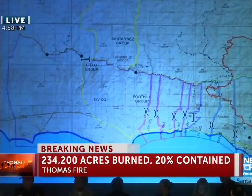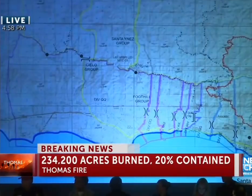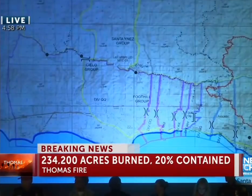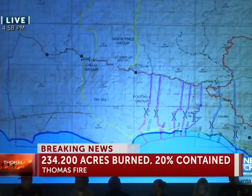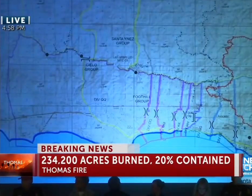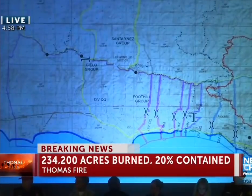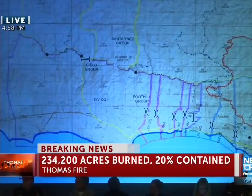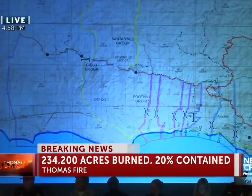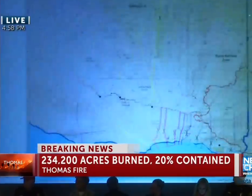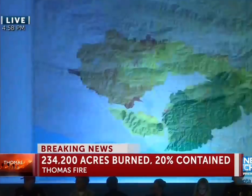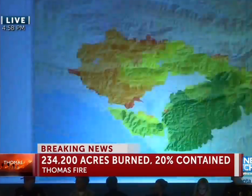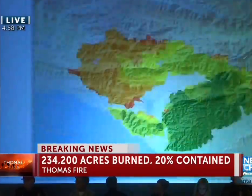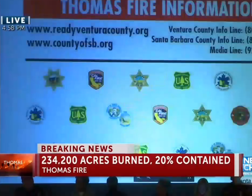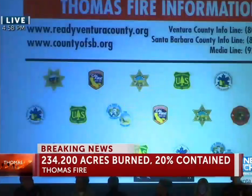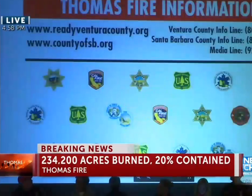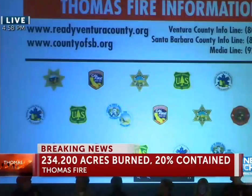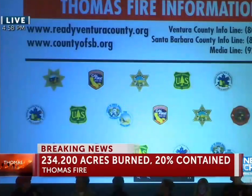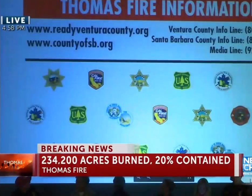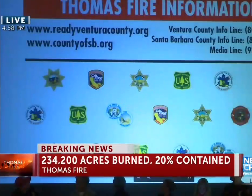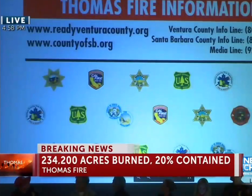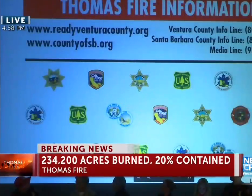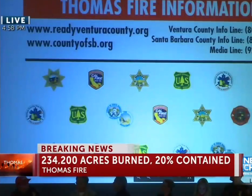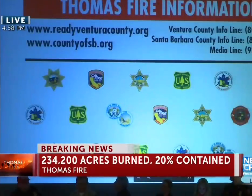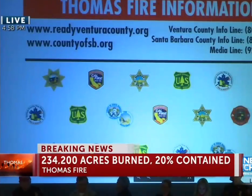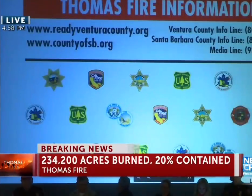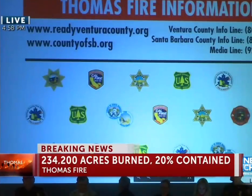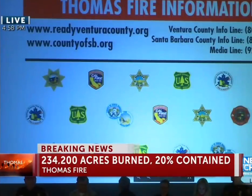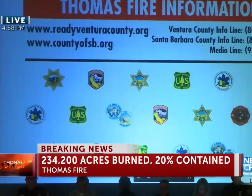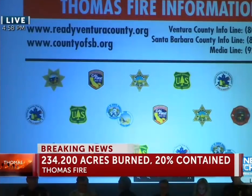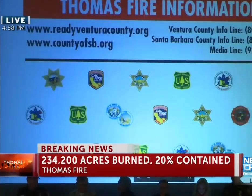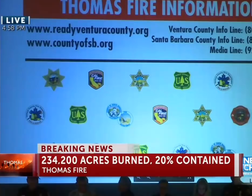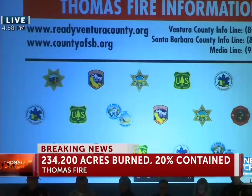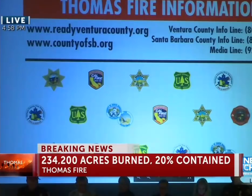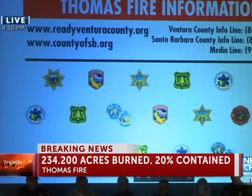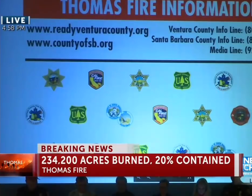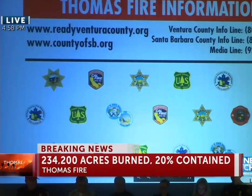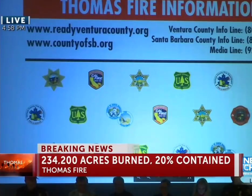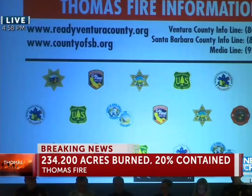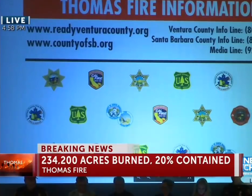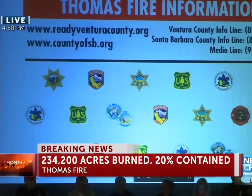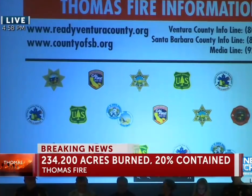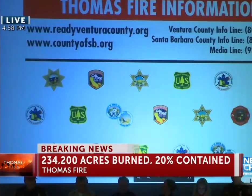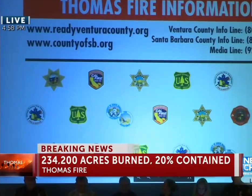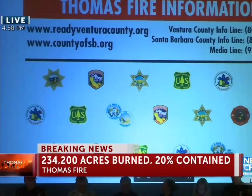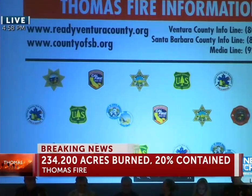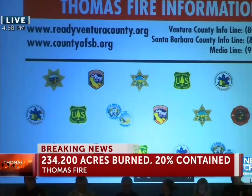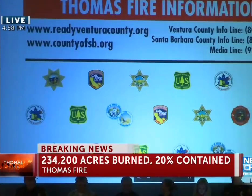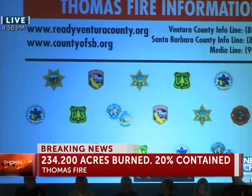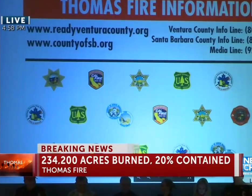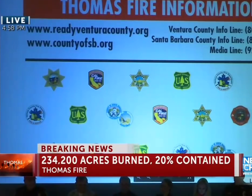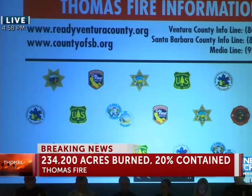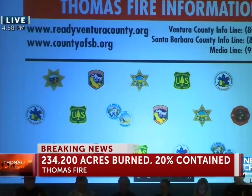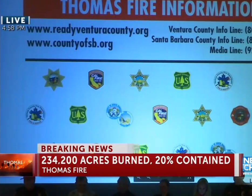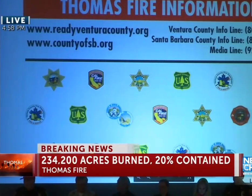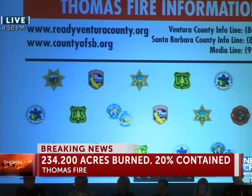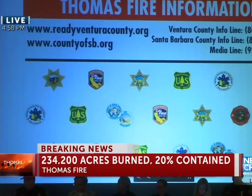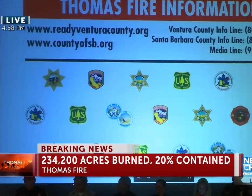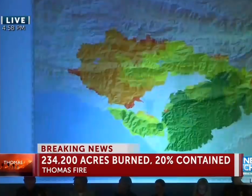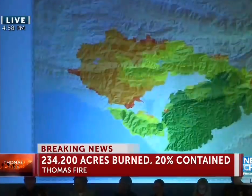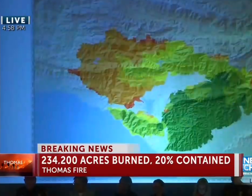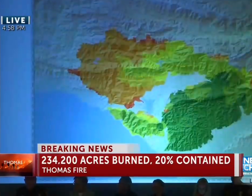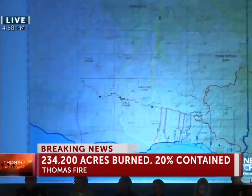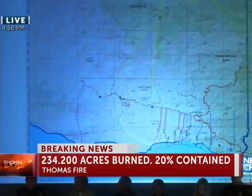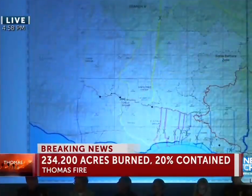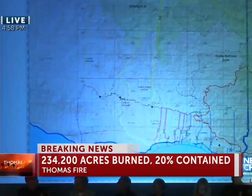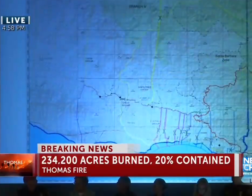Yeah. Again, these. Did I do that? No. Oh yeah, you pushed wrong button. I get to